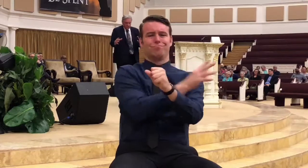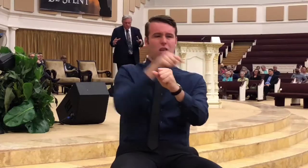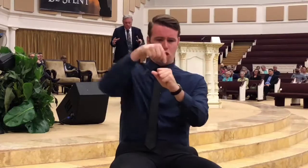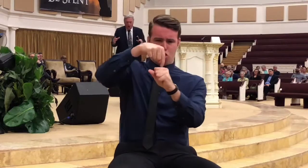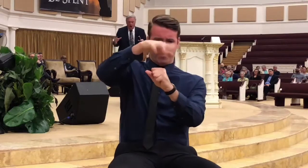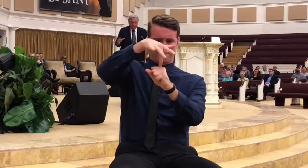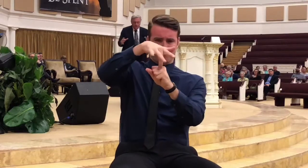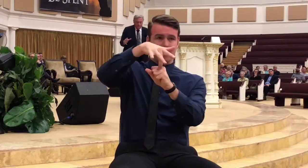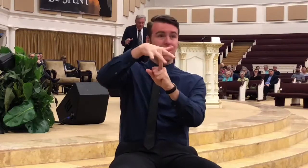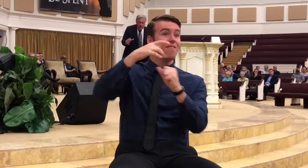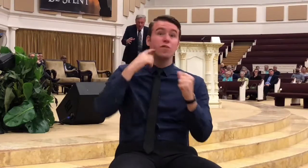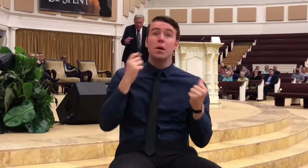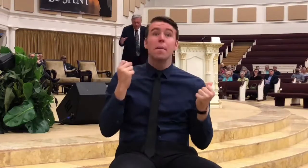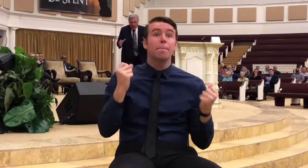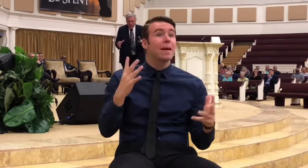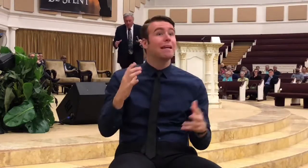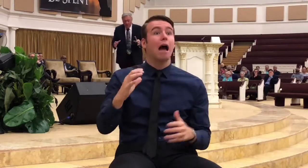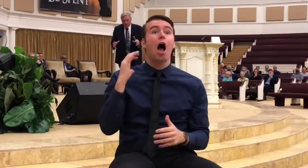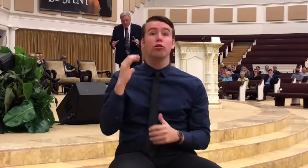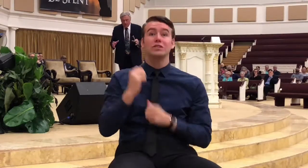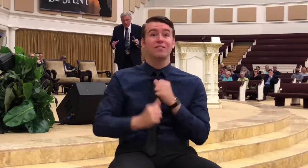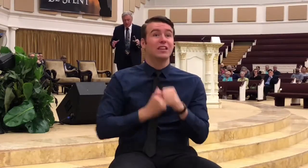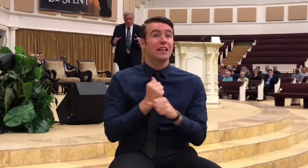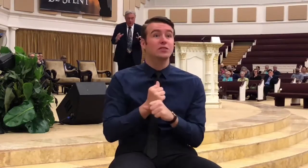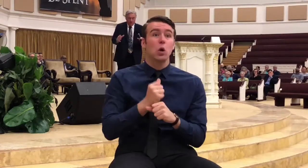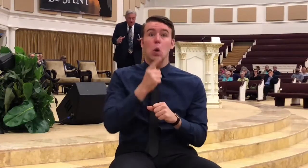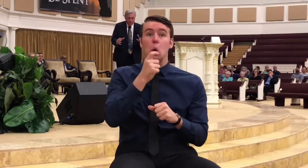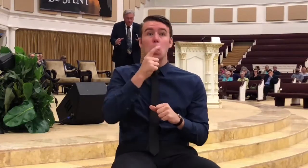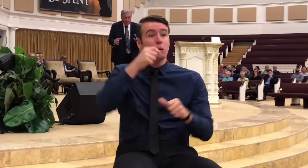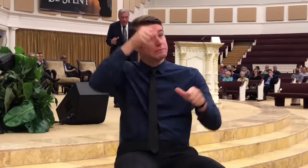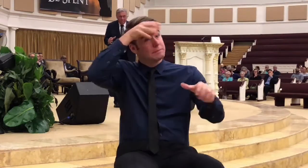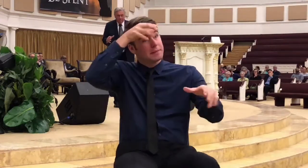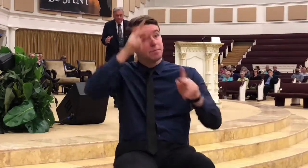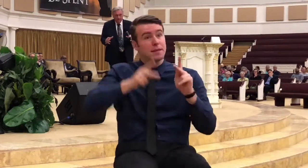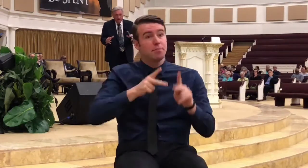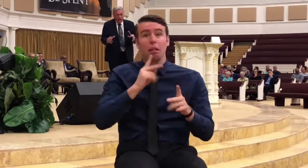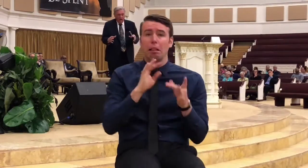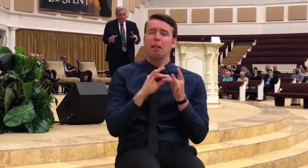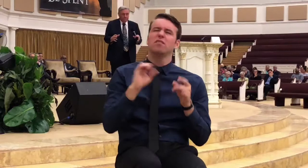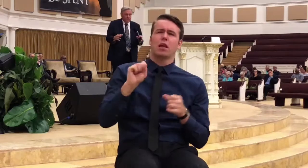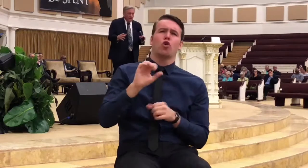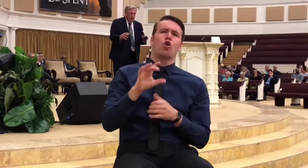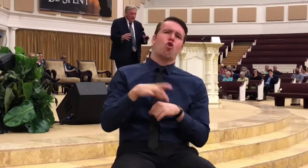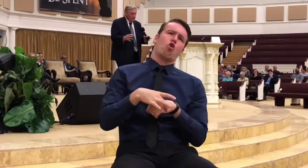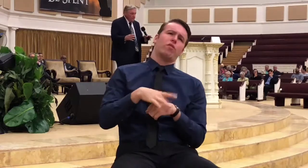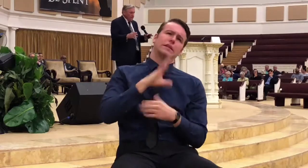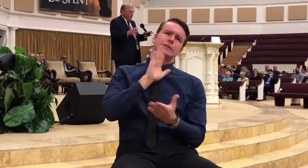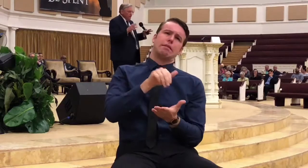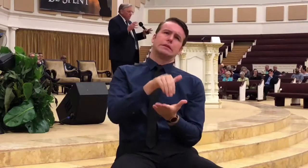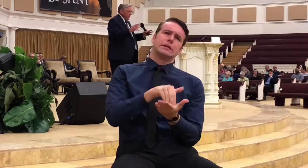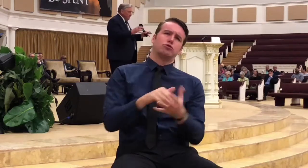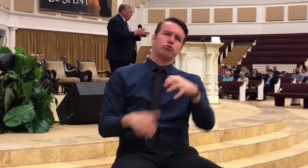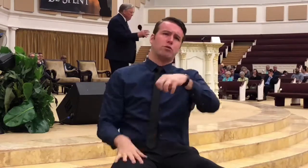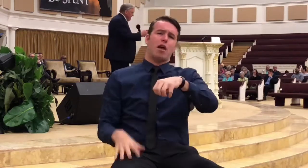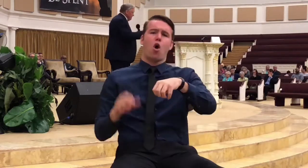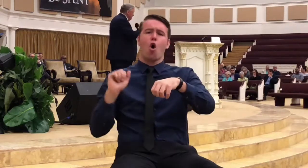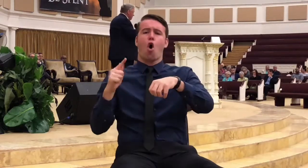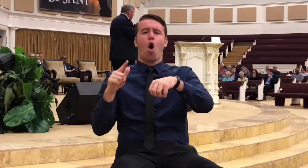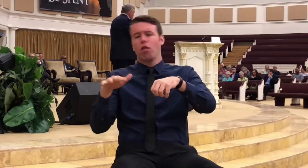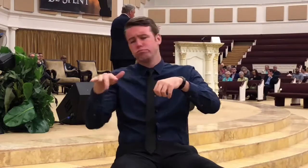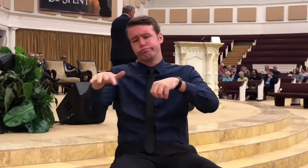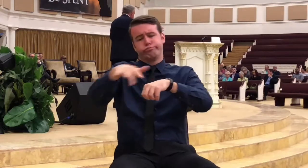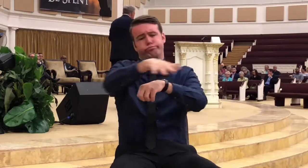years, the earth was caught, all the thinkers on earth was caught in that paradigm, and